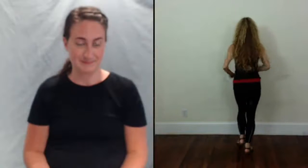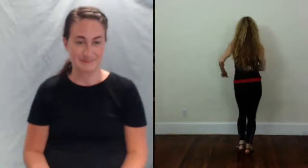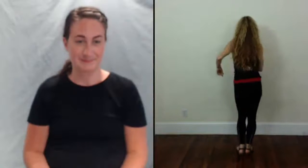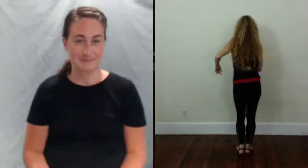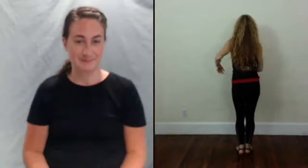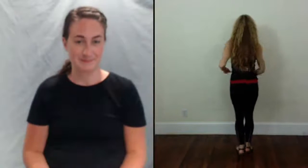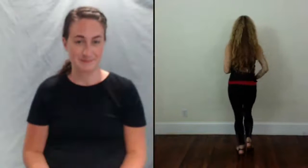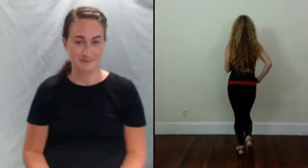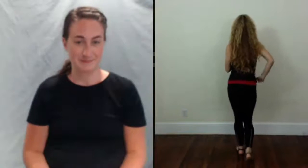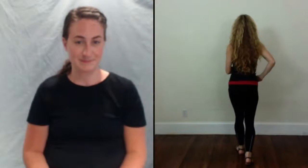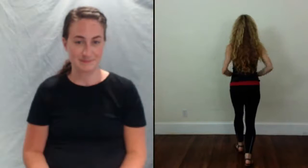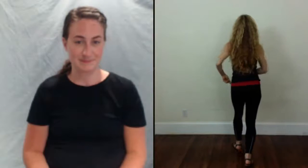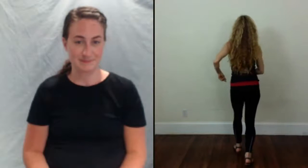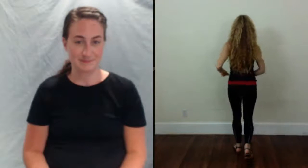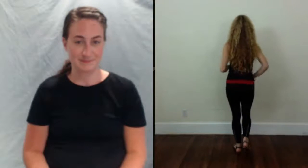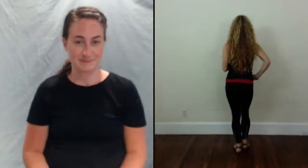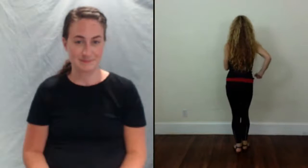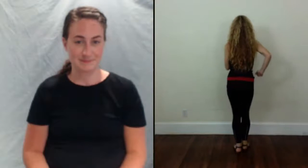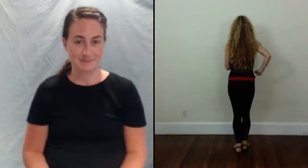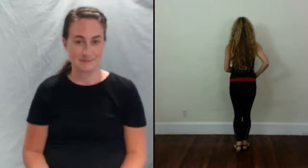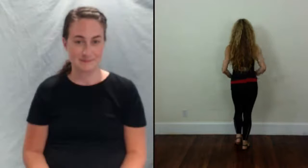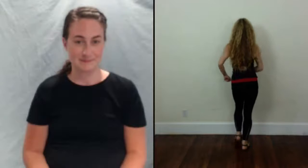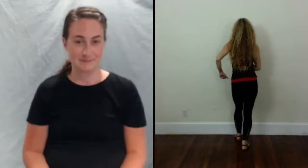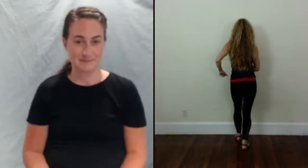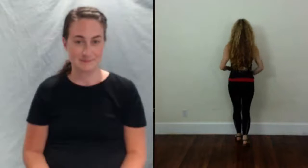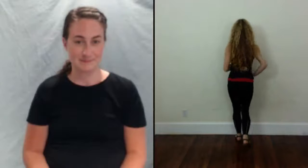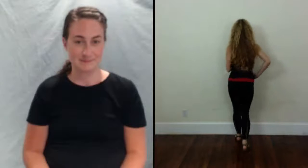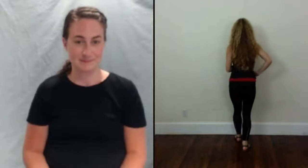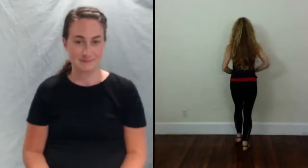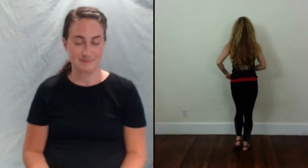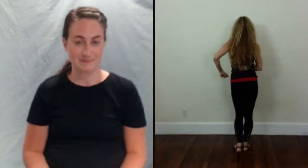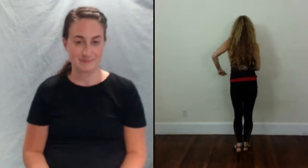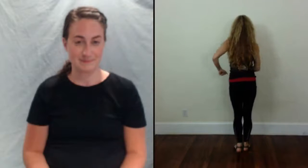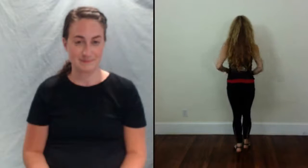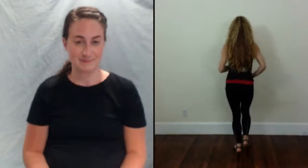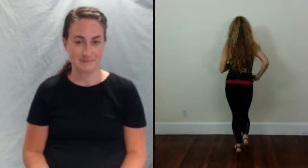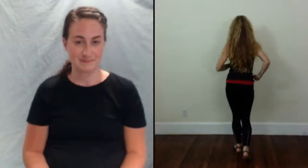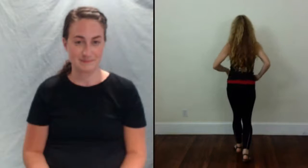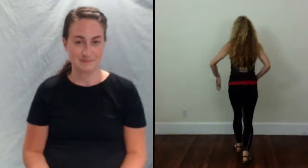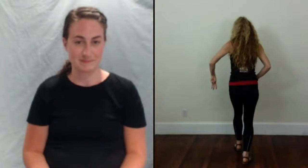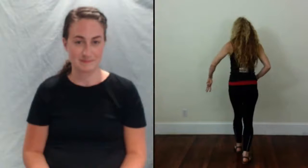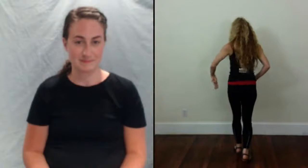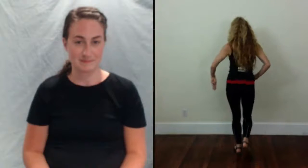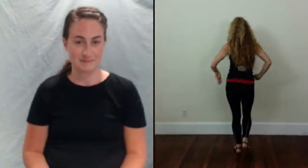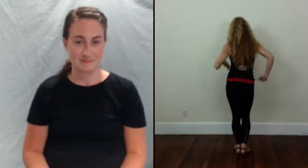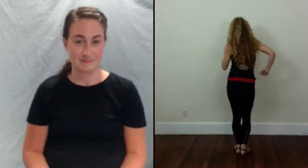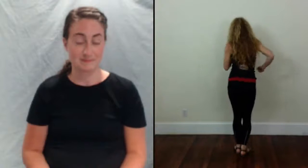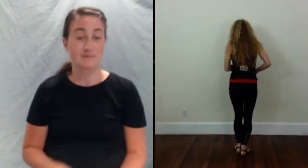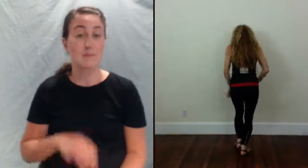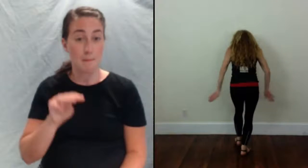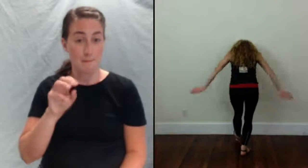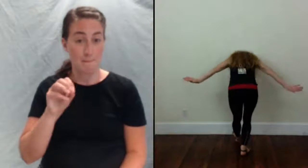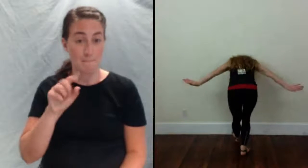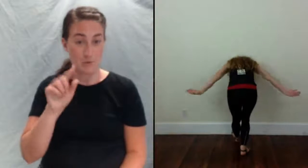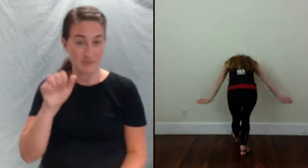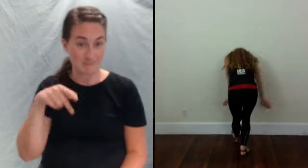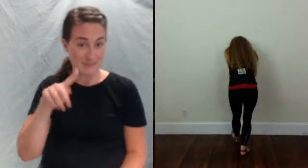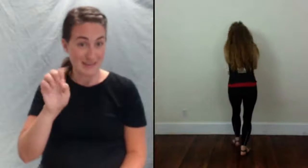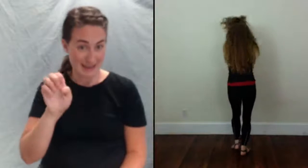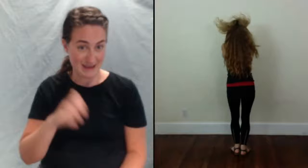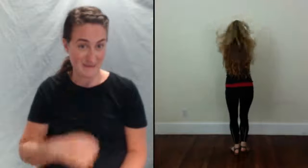Basic. And back. And basic, and back. Mozambique, and